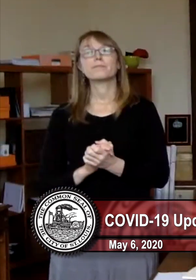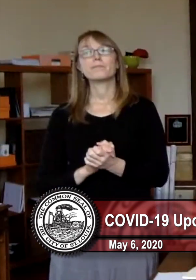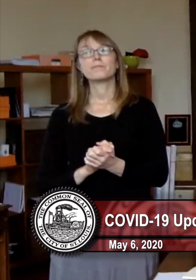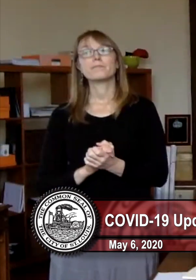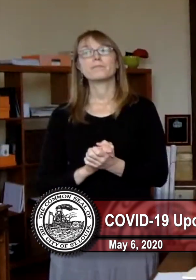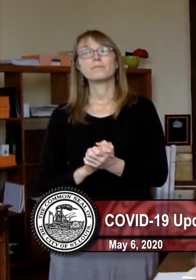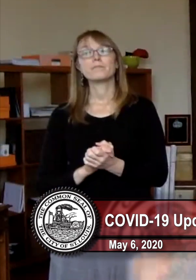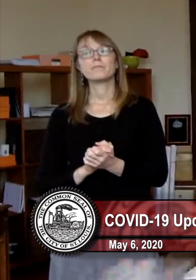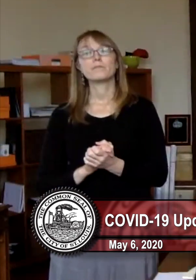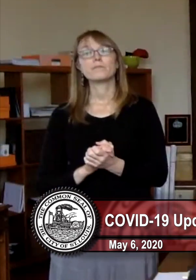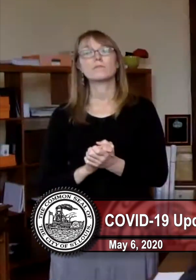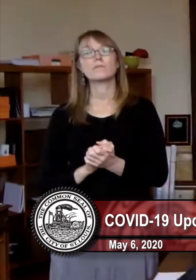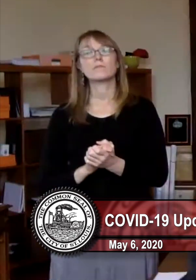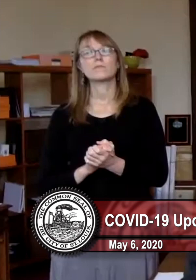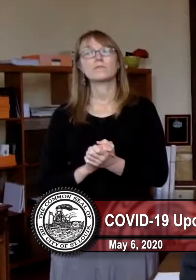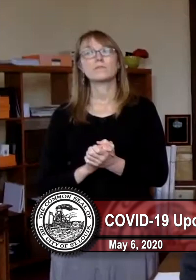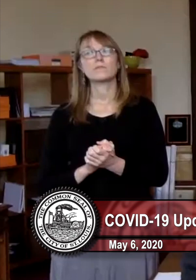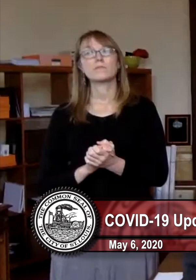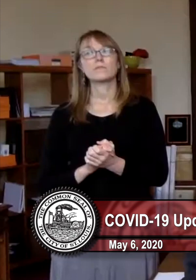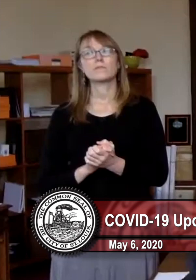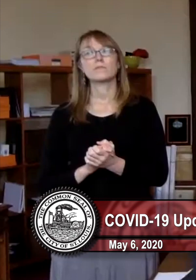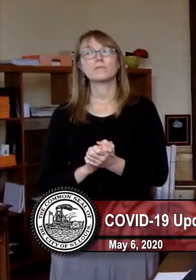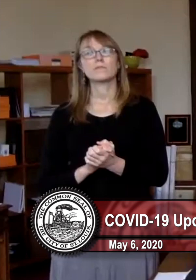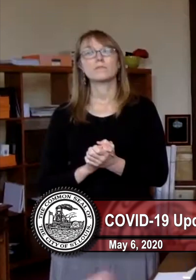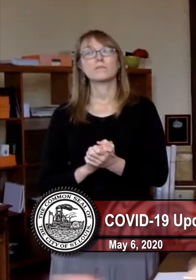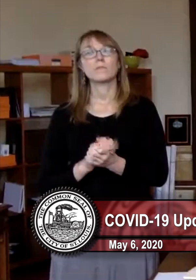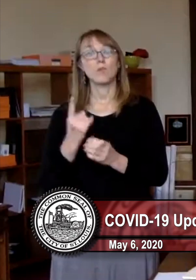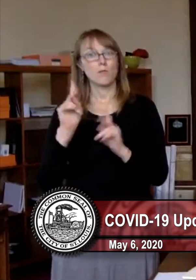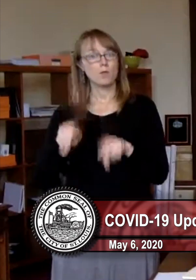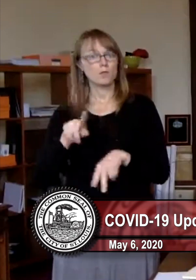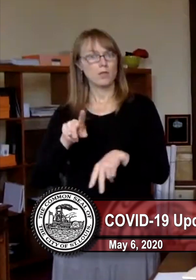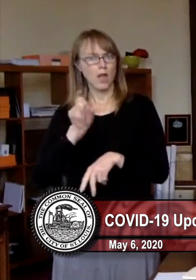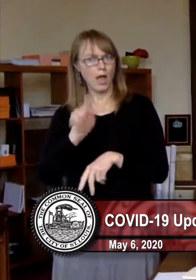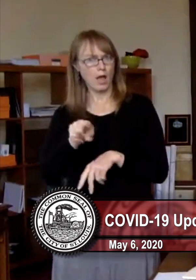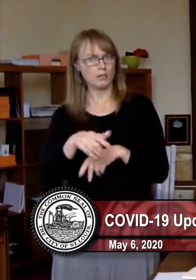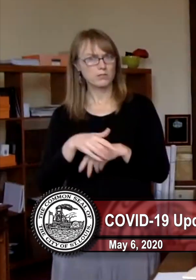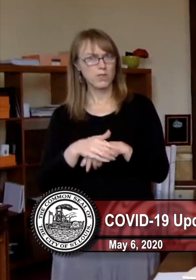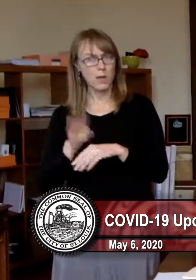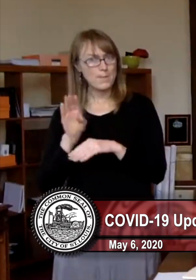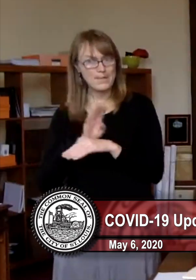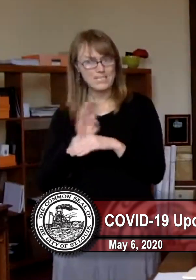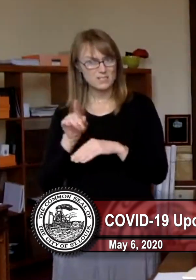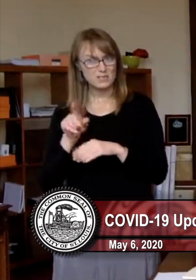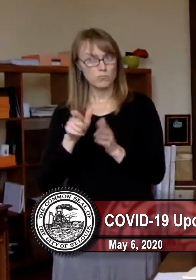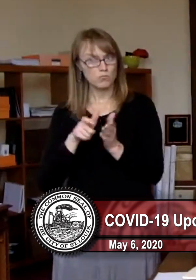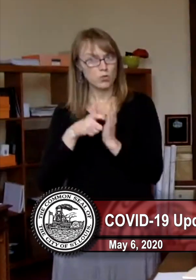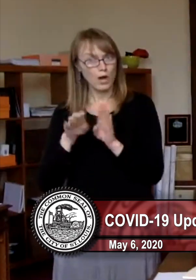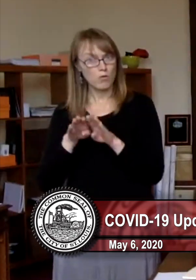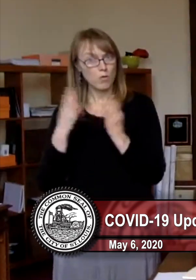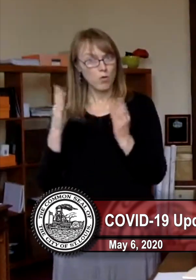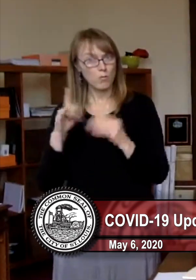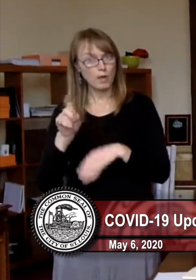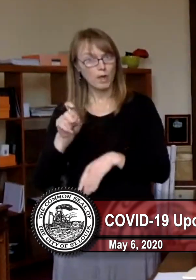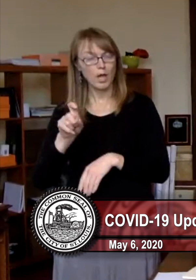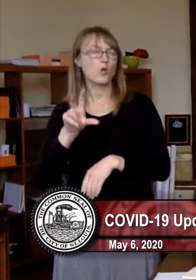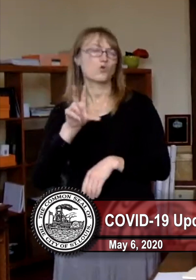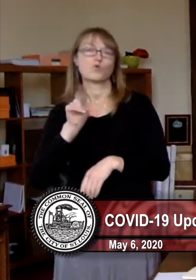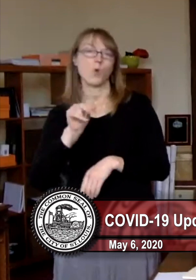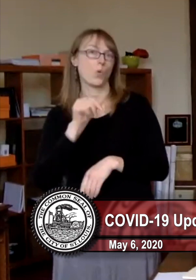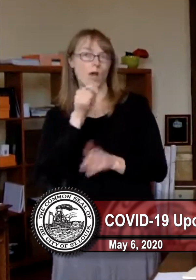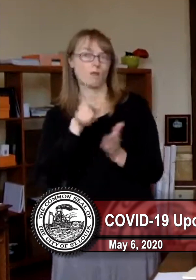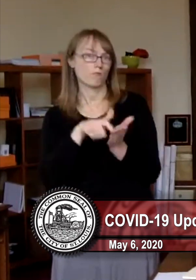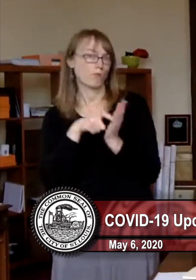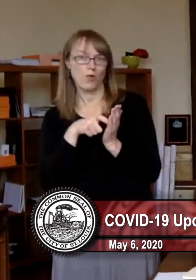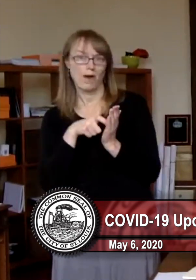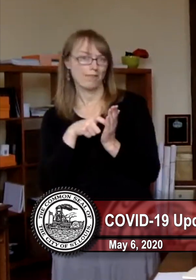mandatory and if people have the option of taking more time. it's absolutely not mandatory.